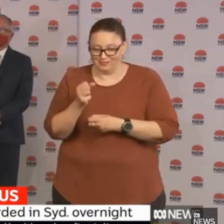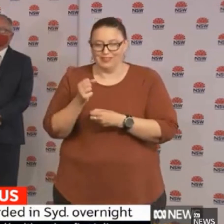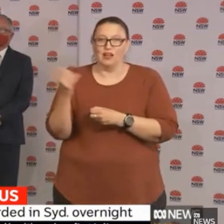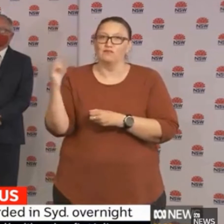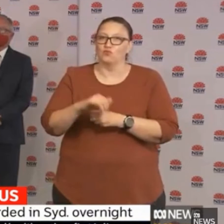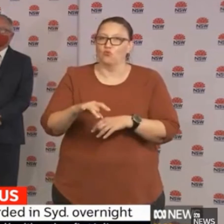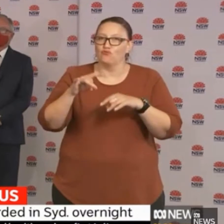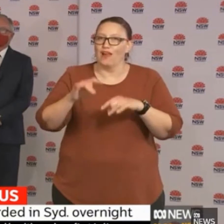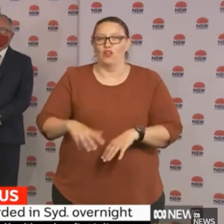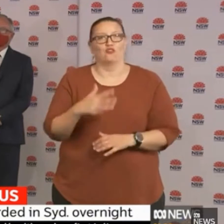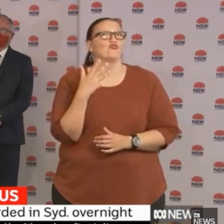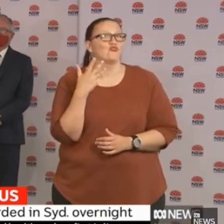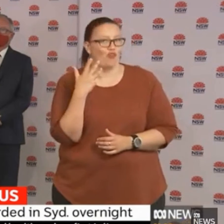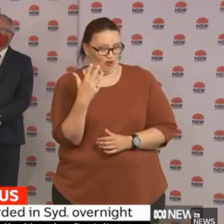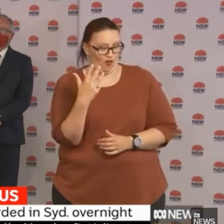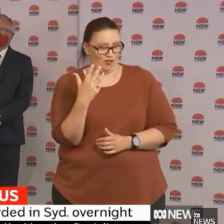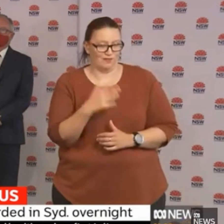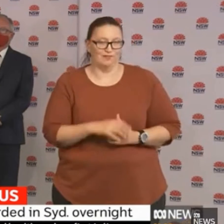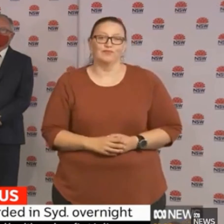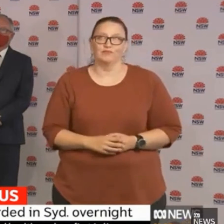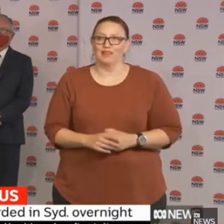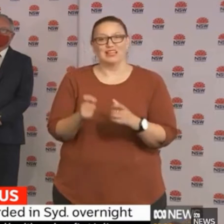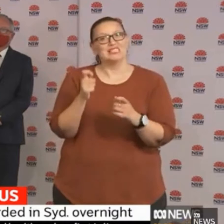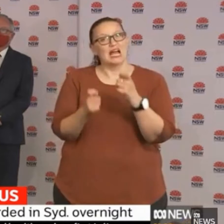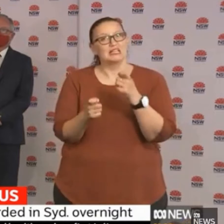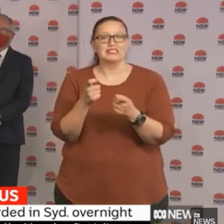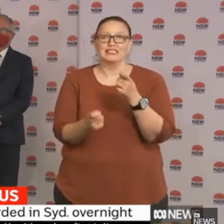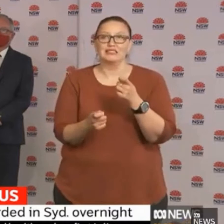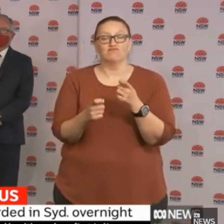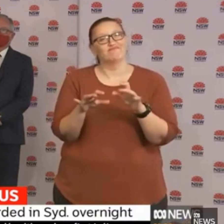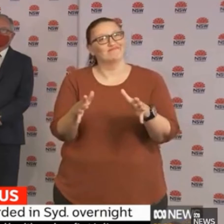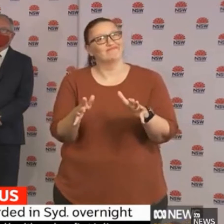4,683. The testing levels were moderate at